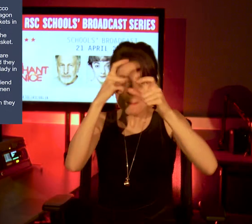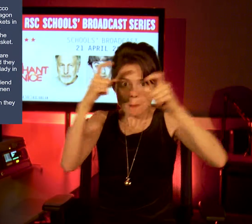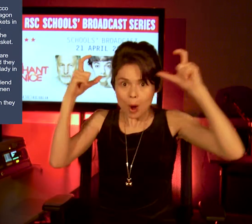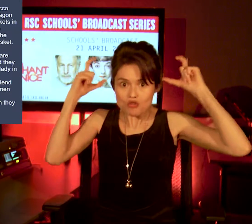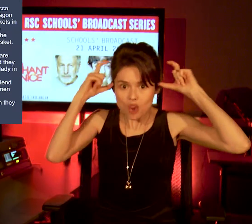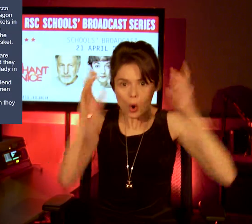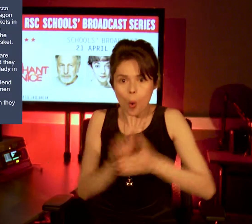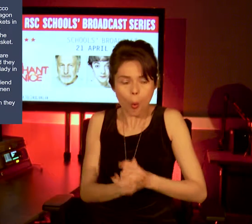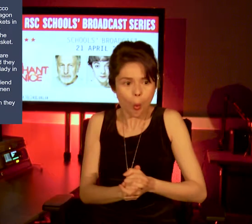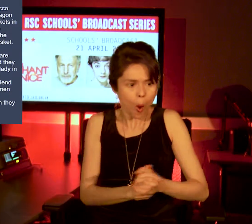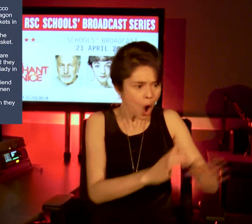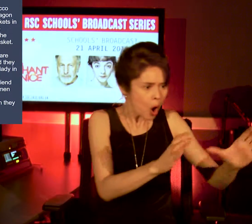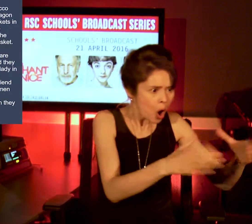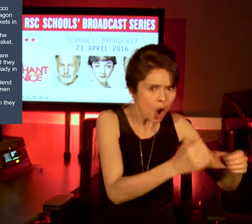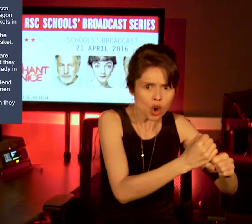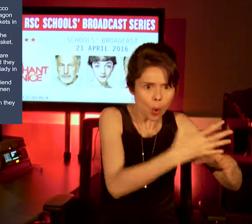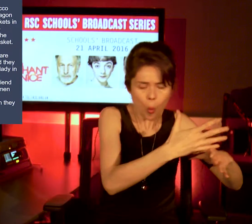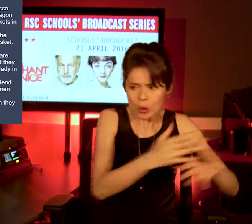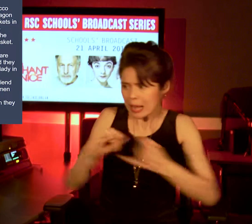Morocco and the Prince of Aragon,